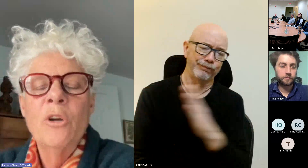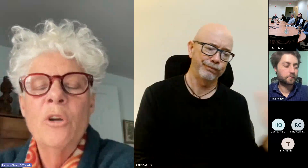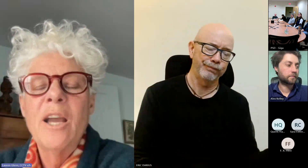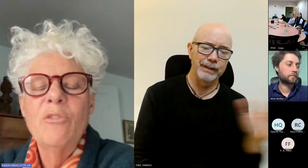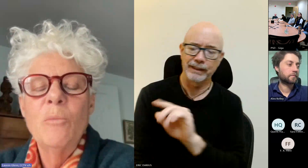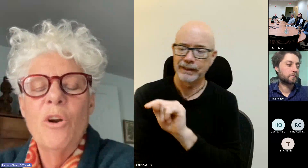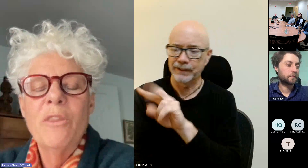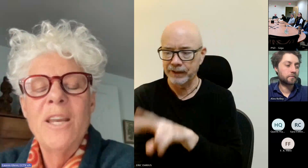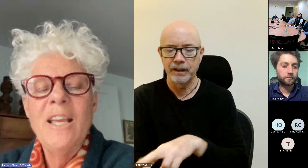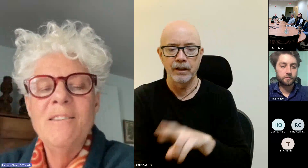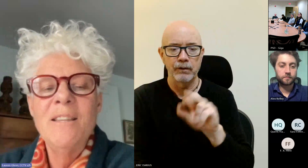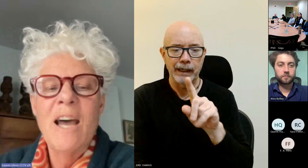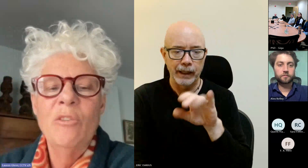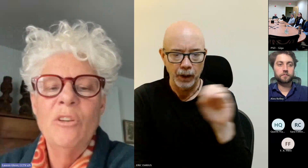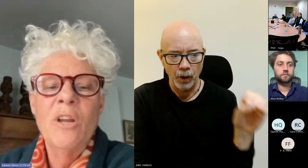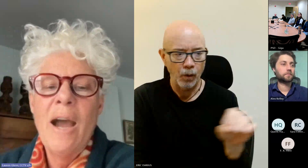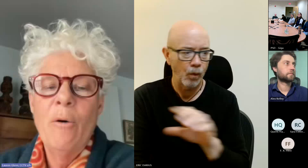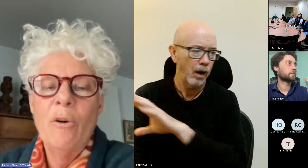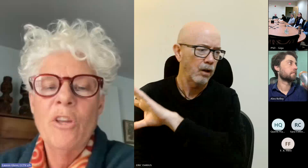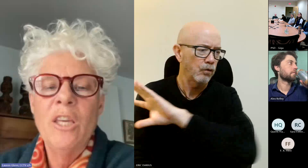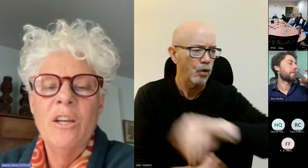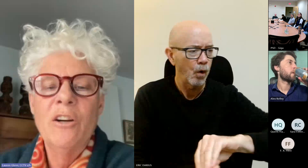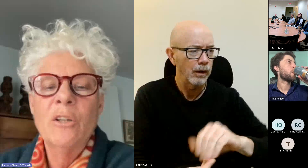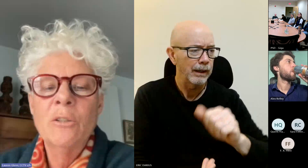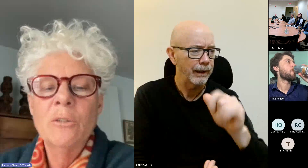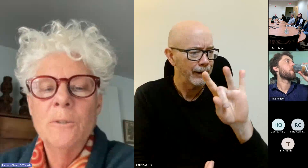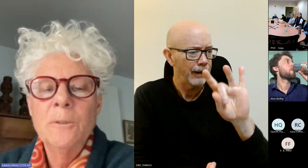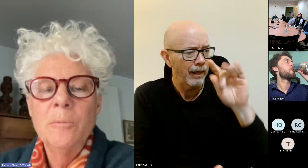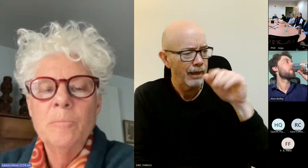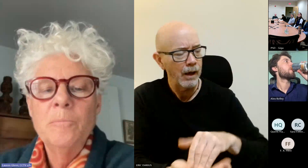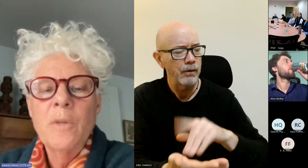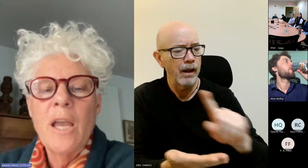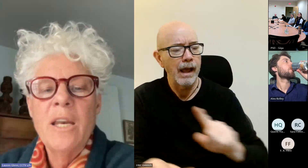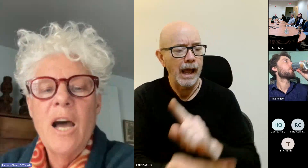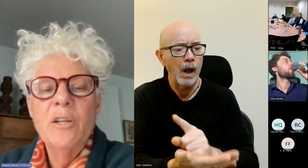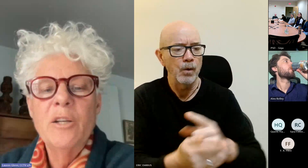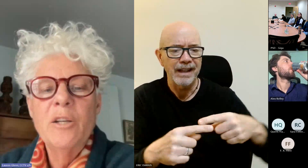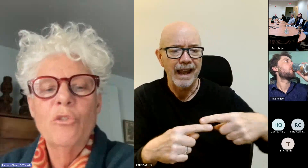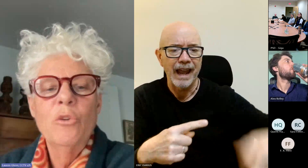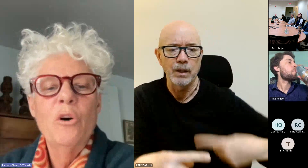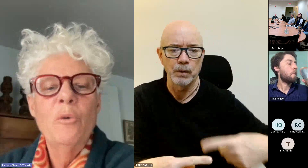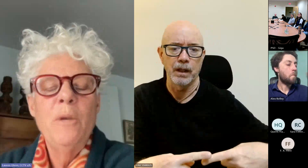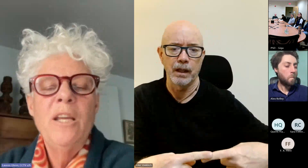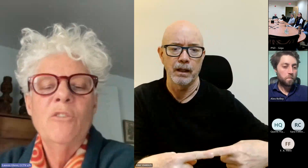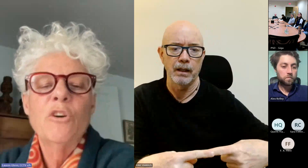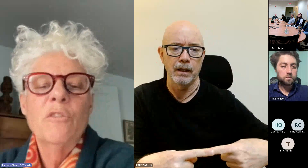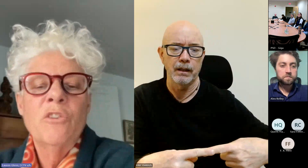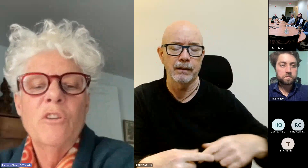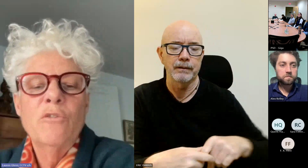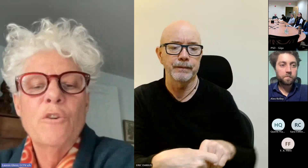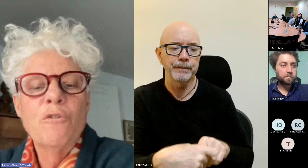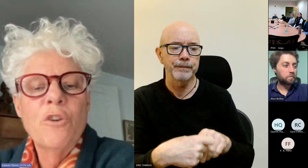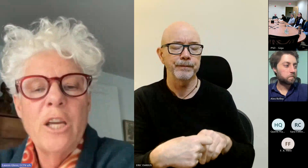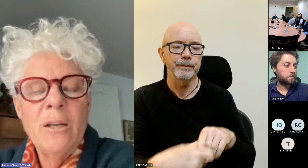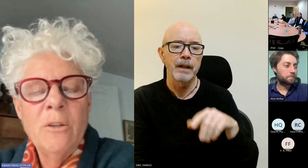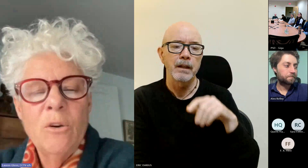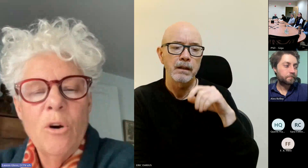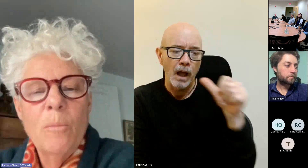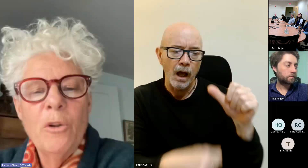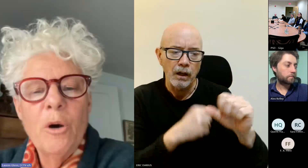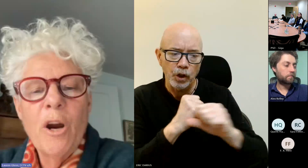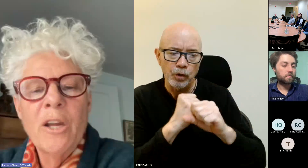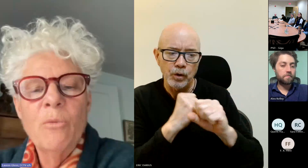programs, counting more than 18,000 hours a year, and non-commercial local media services for